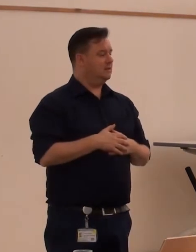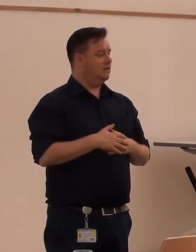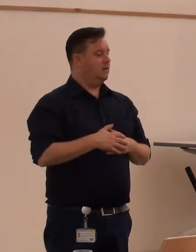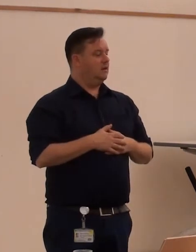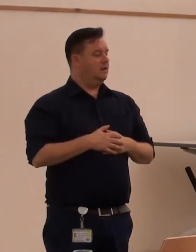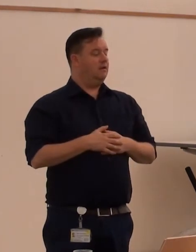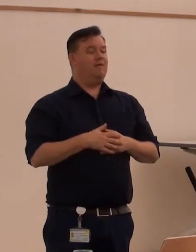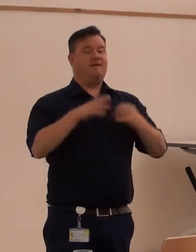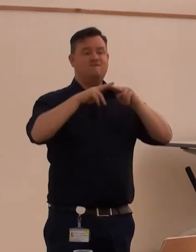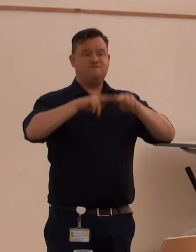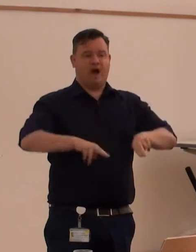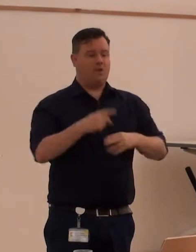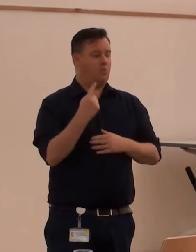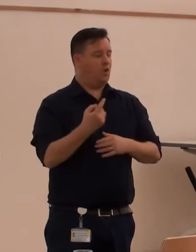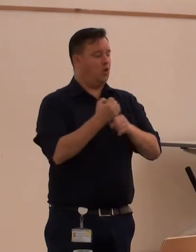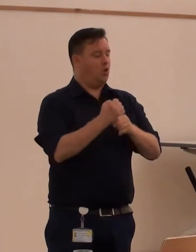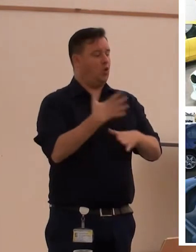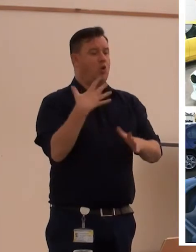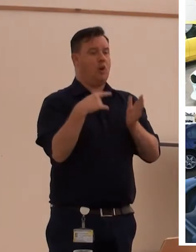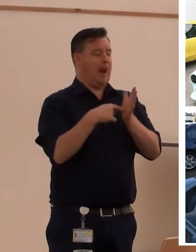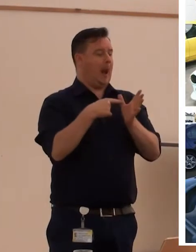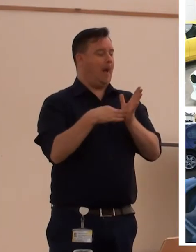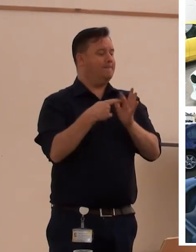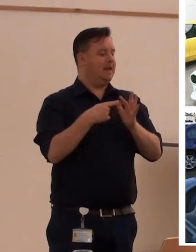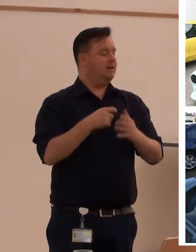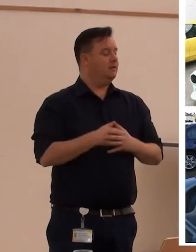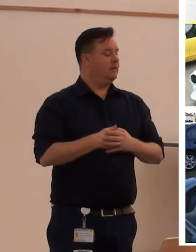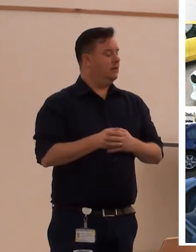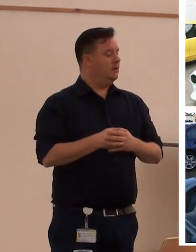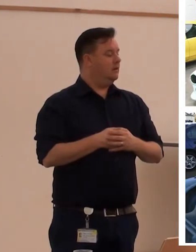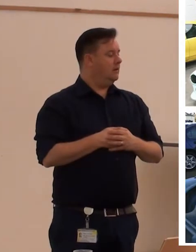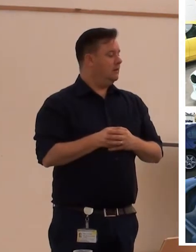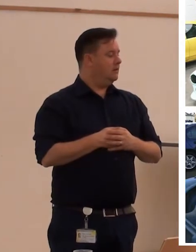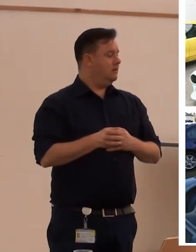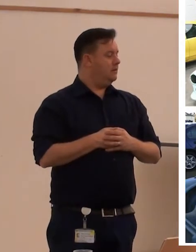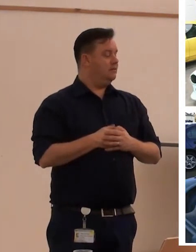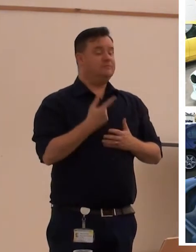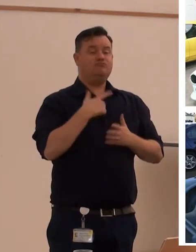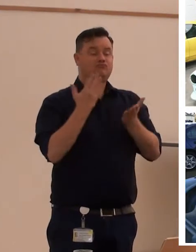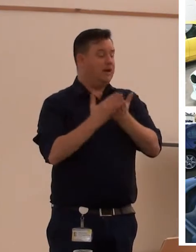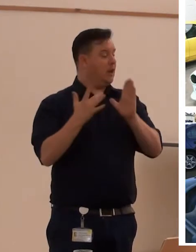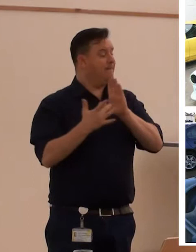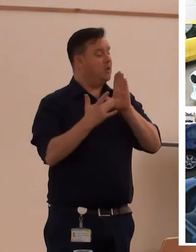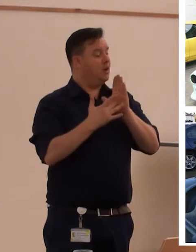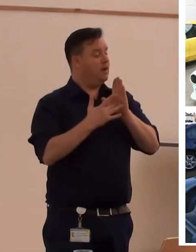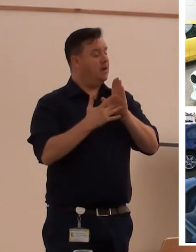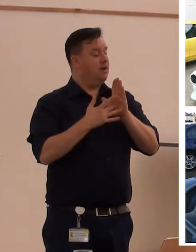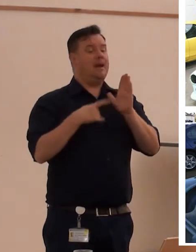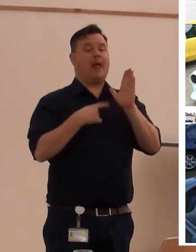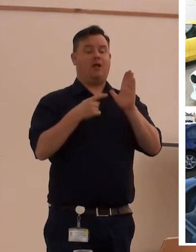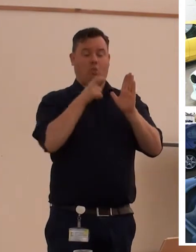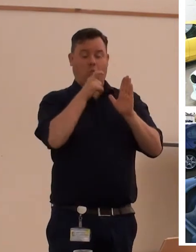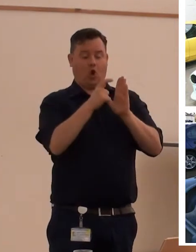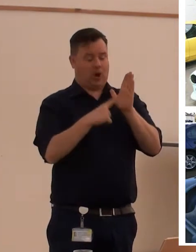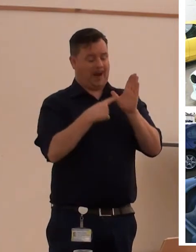Alright, this is the final piece I'm going to show you. This is called Gold Larvae. Again, title's important, so it's play on the words name